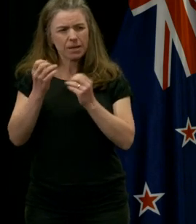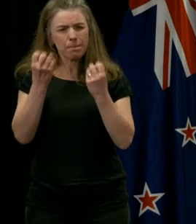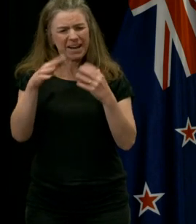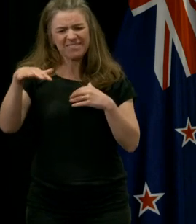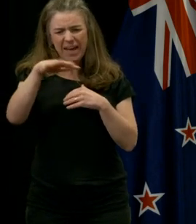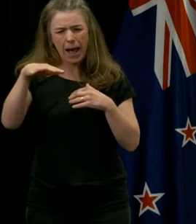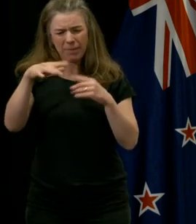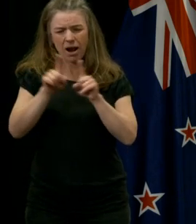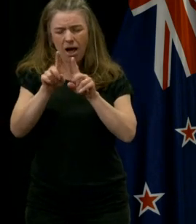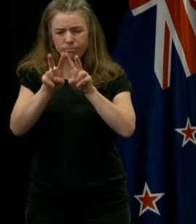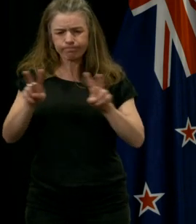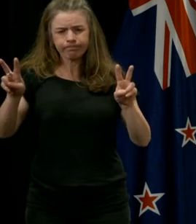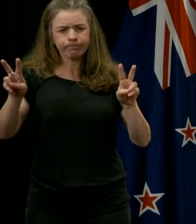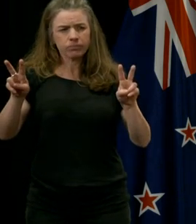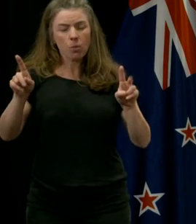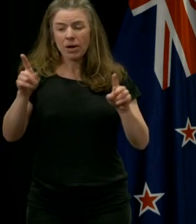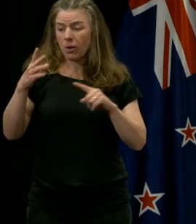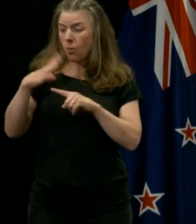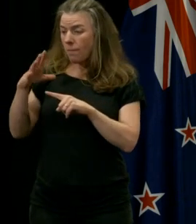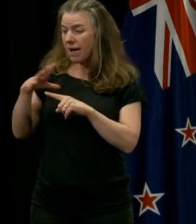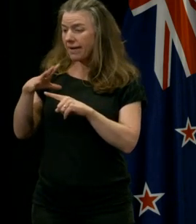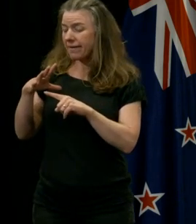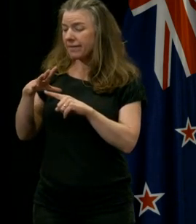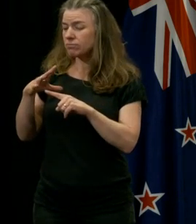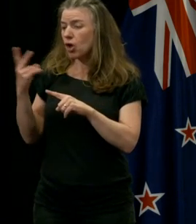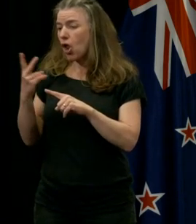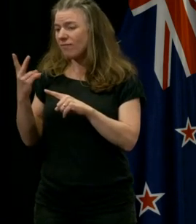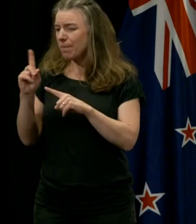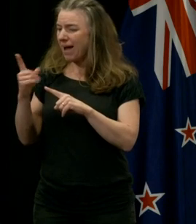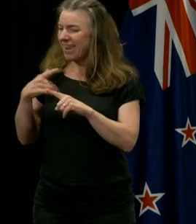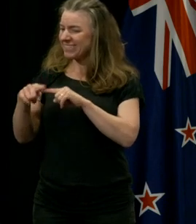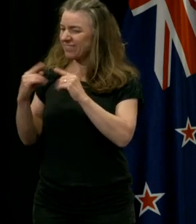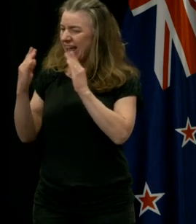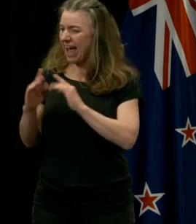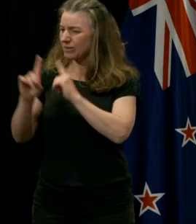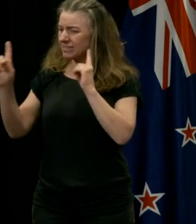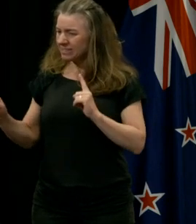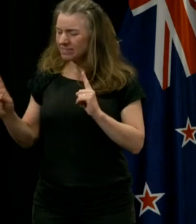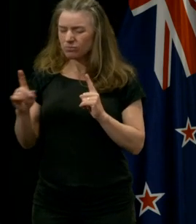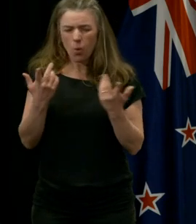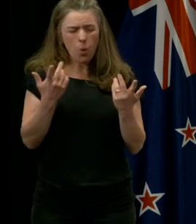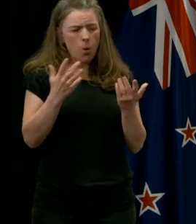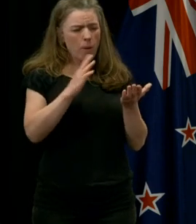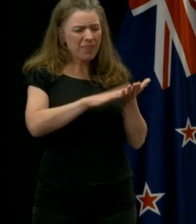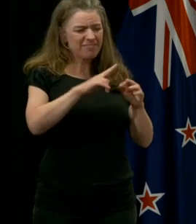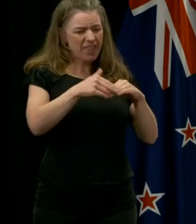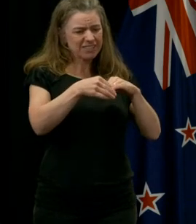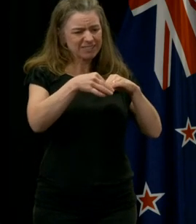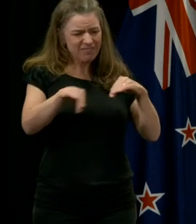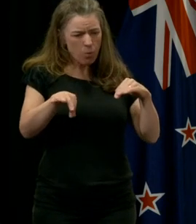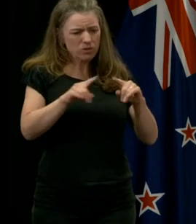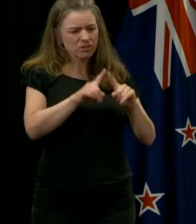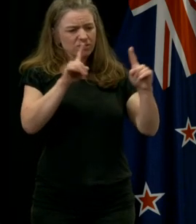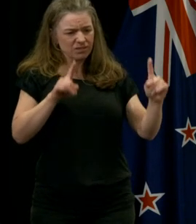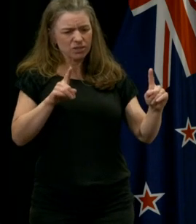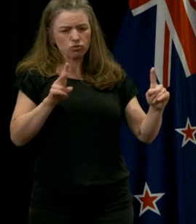together. So Yes. what about a woman and her long-term girlfriend that don't live together? Or what about a dad who doesn't live with their kids? Yeah, So and they touch each other. so the way that I describe it, you've